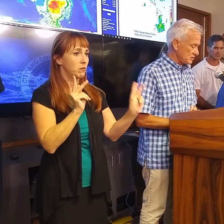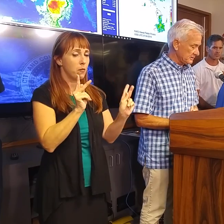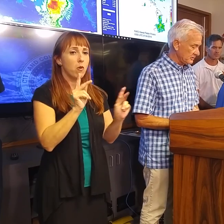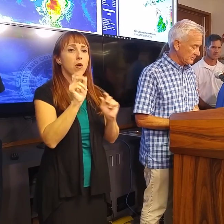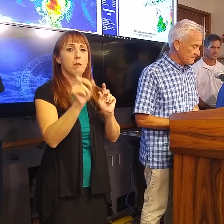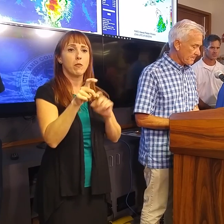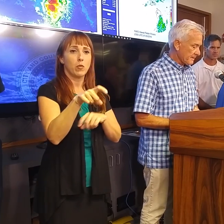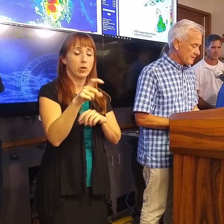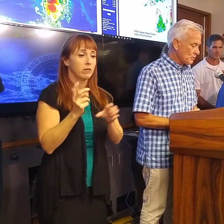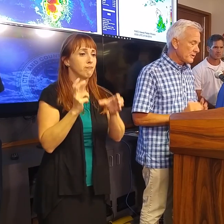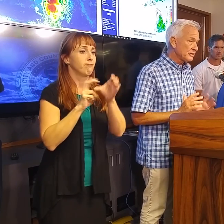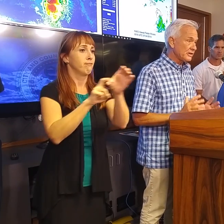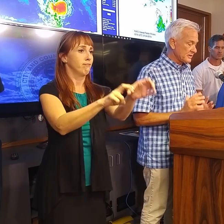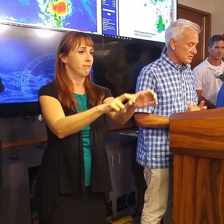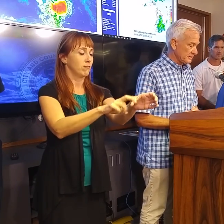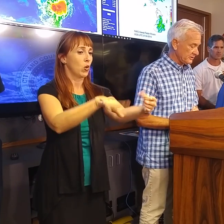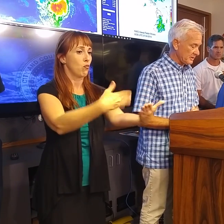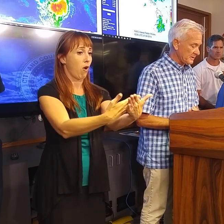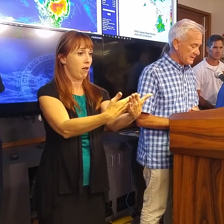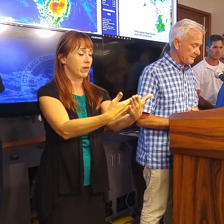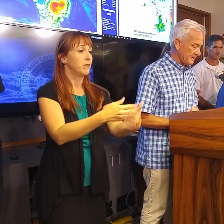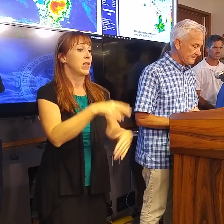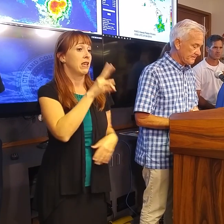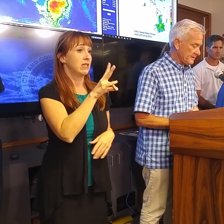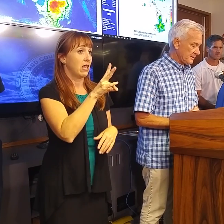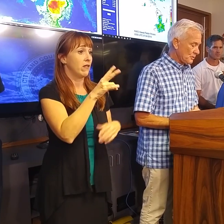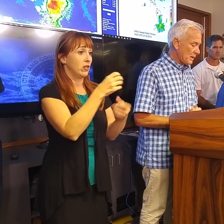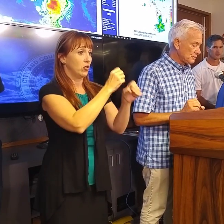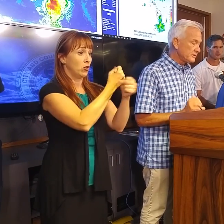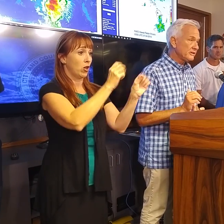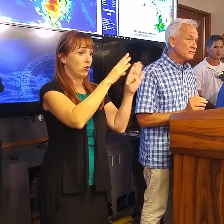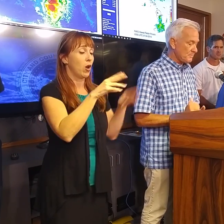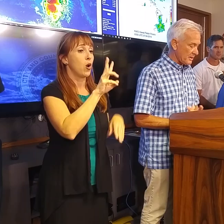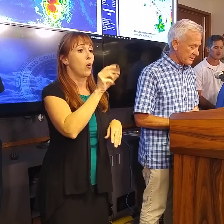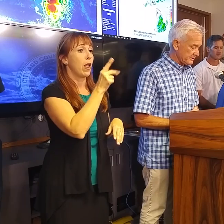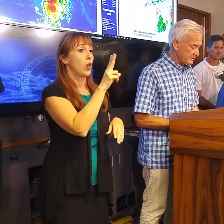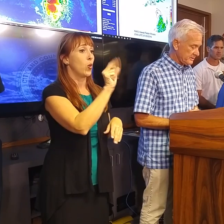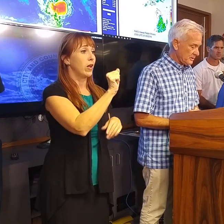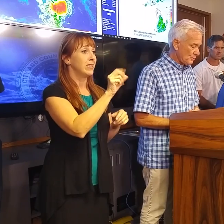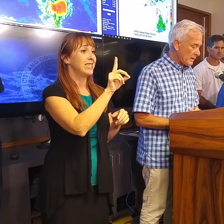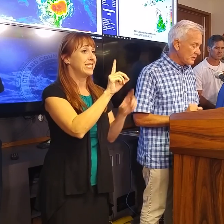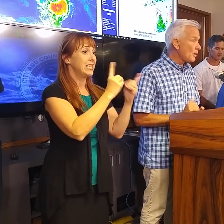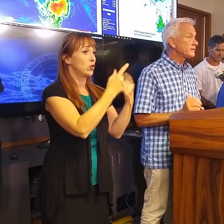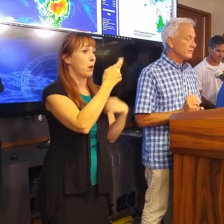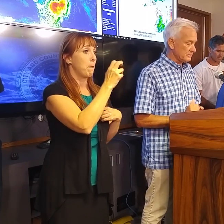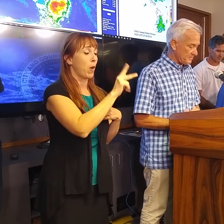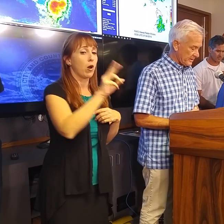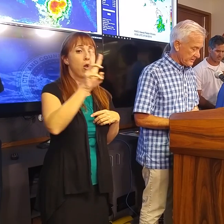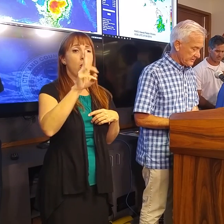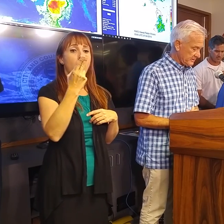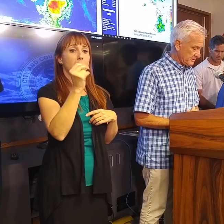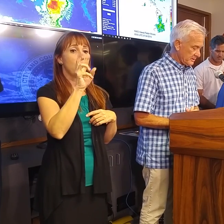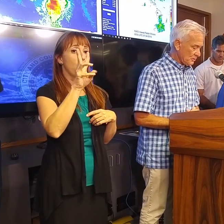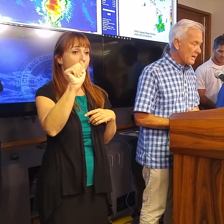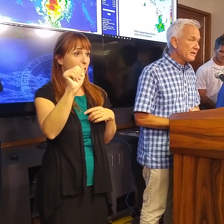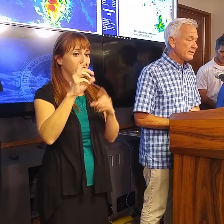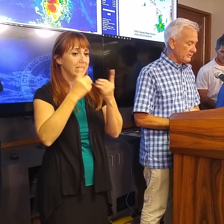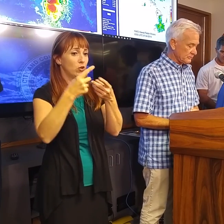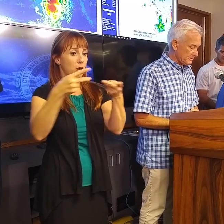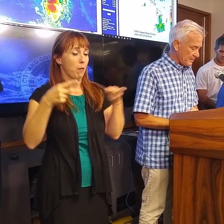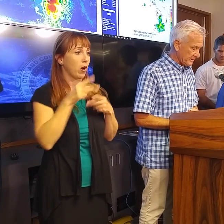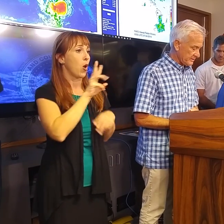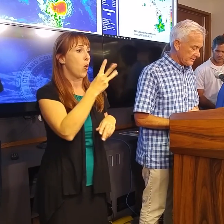one of these shelters. Where are the 7 shelters? I'm going to name them. Wailua District Park, Waihua District Park,